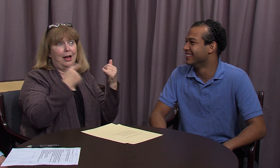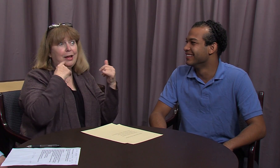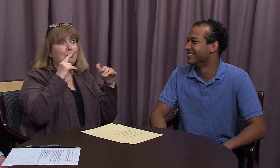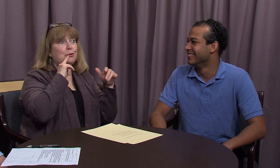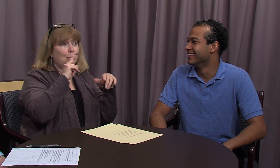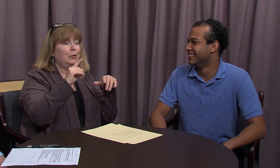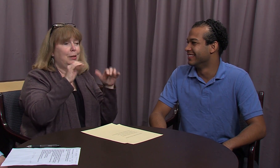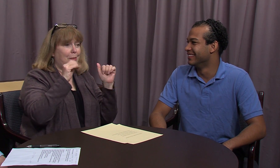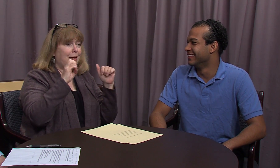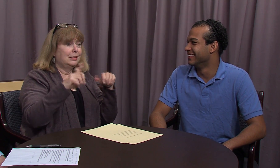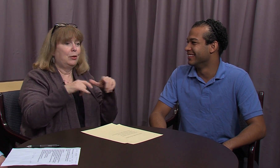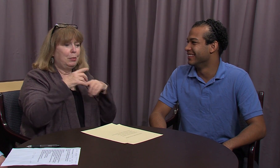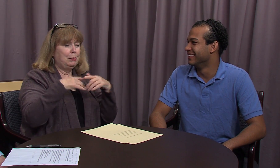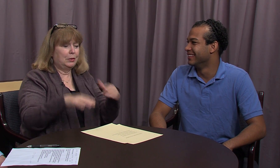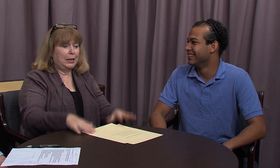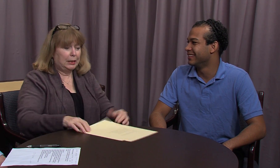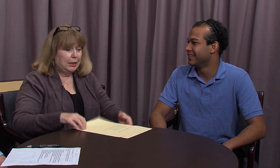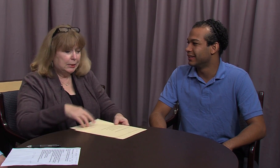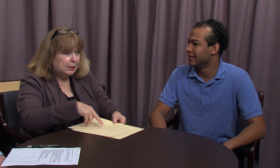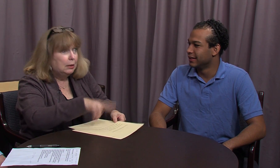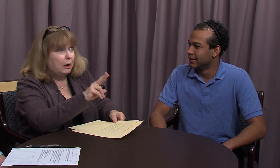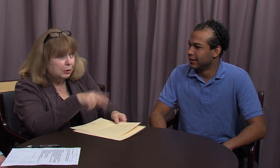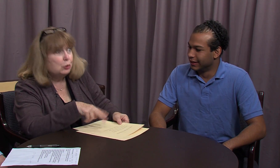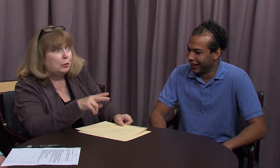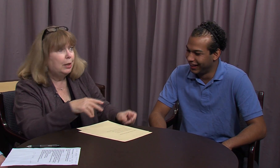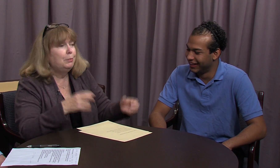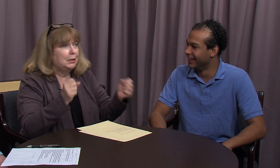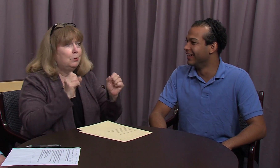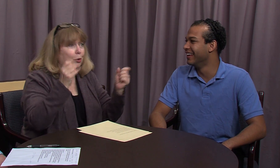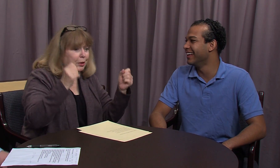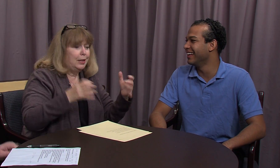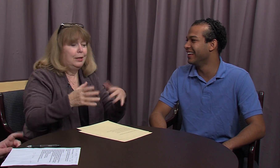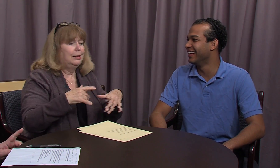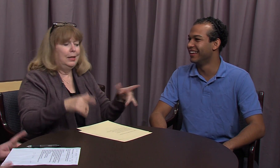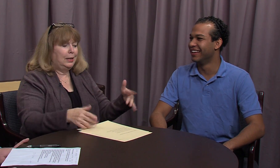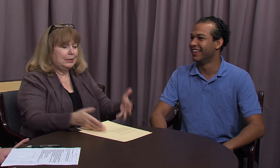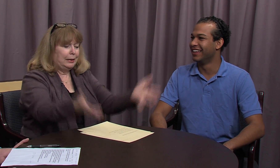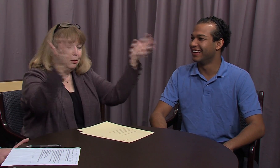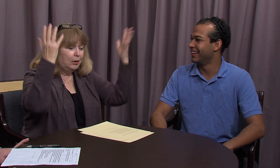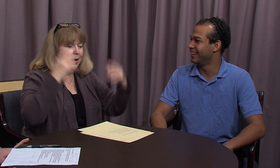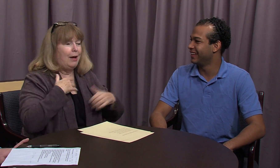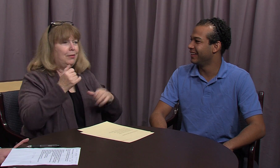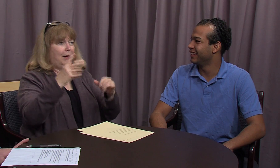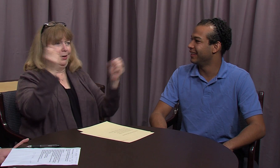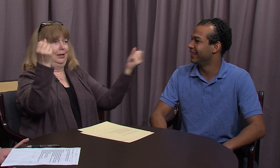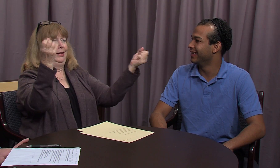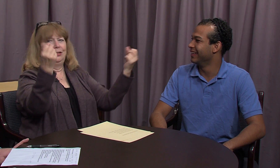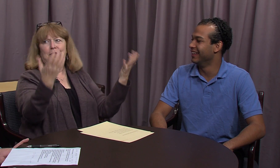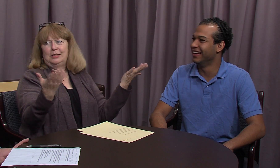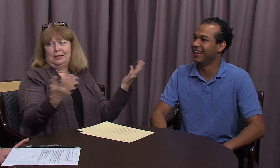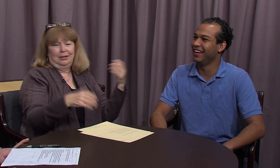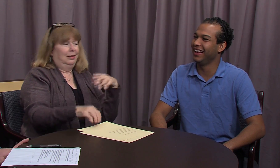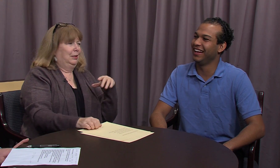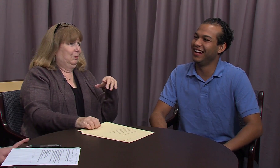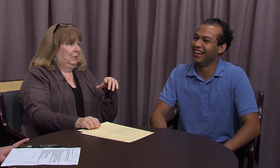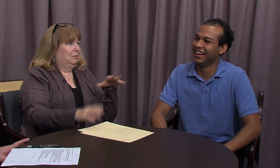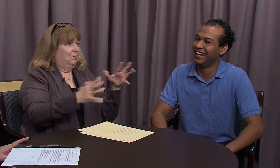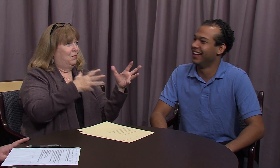am truly amazed. Other people are like still on script and working, and he's like, okay, I've got it, and he's just